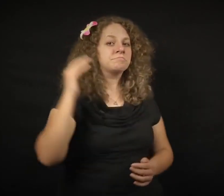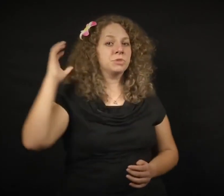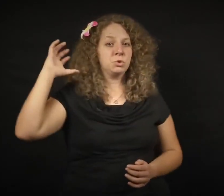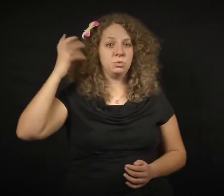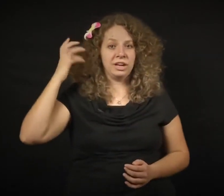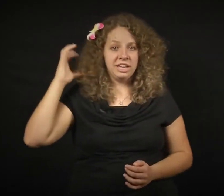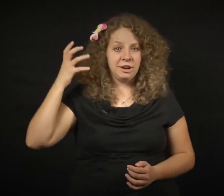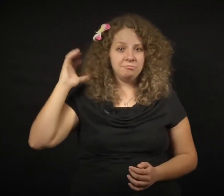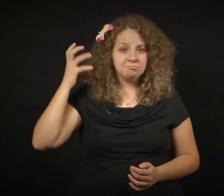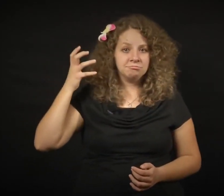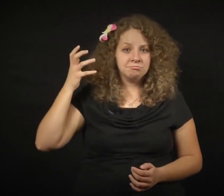Radio.